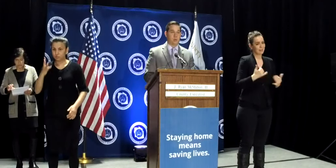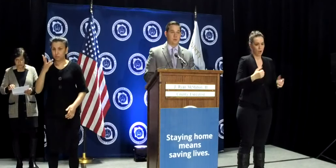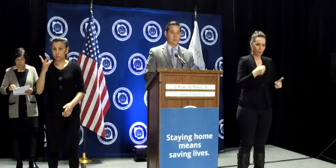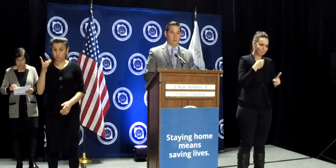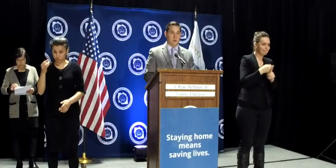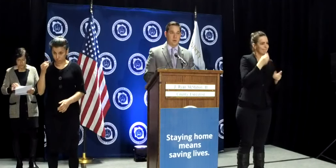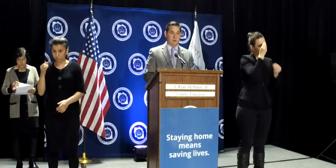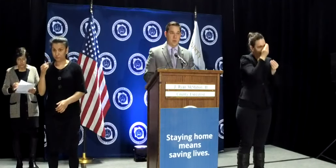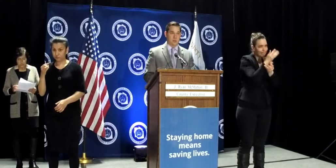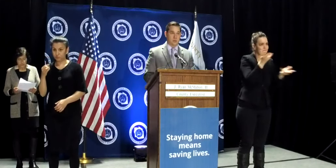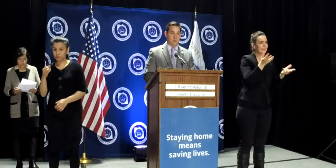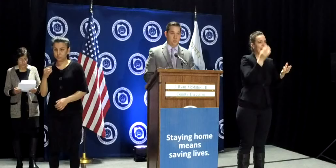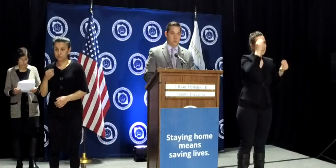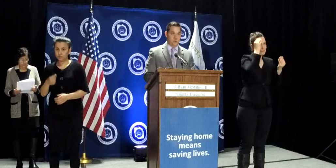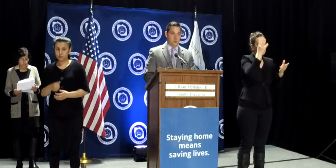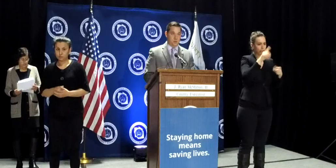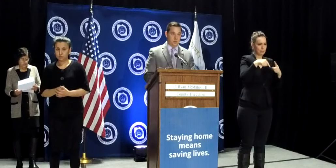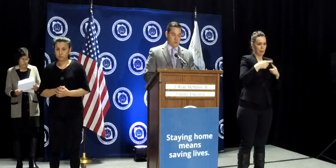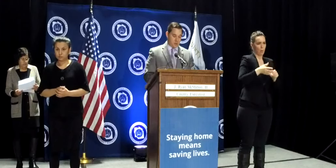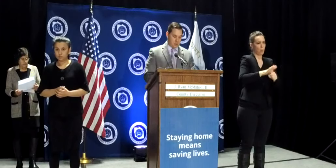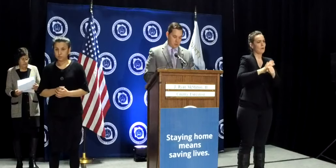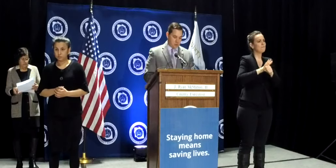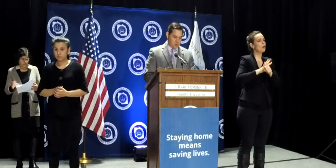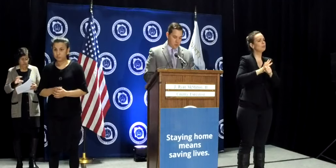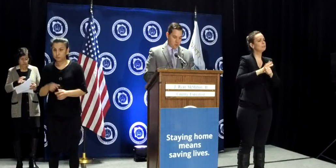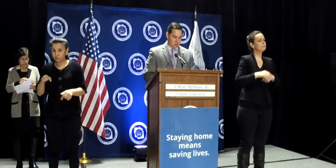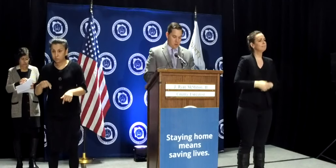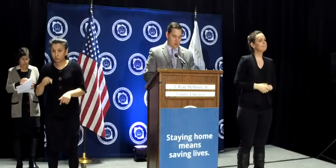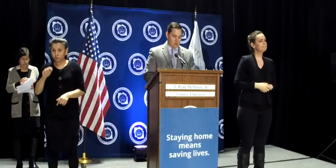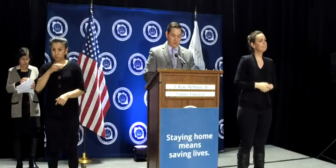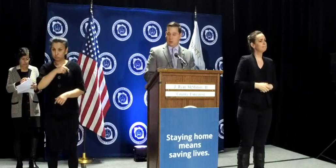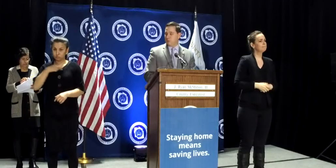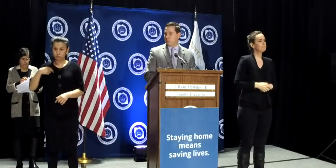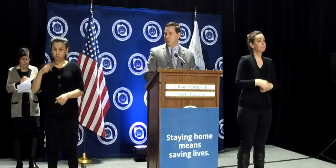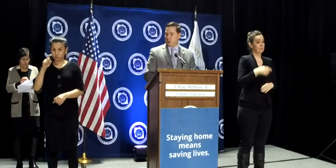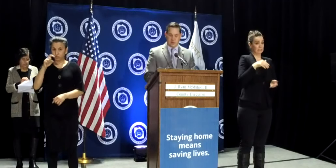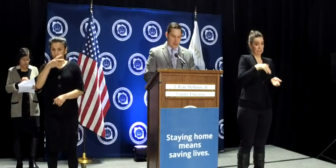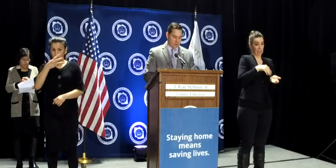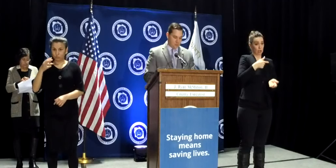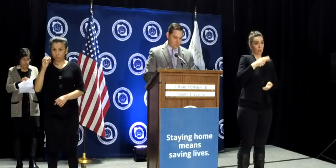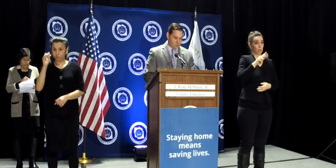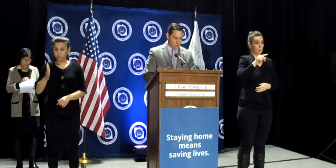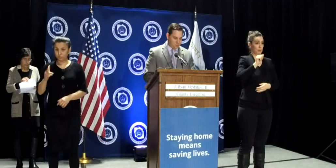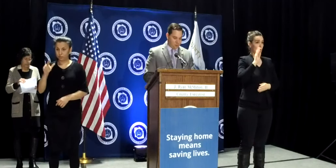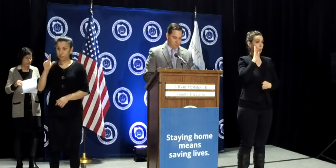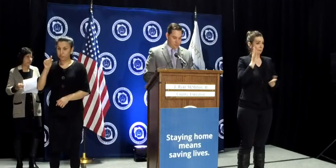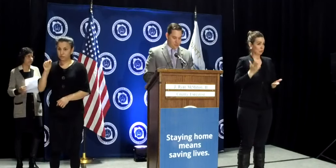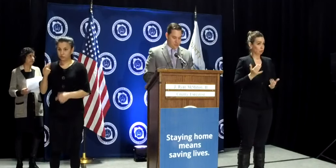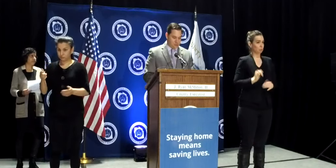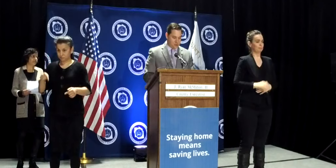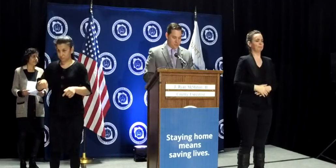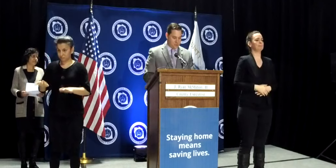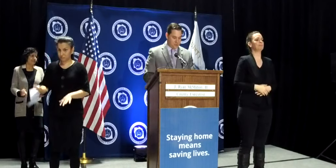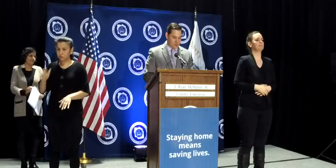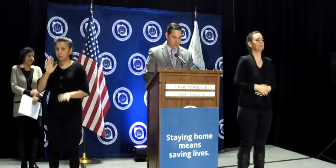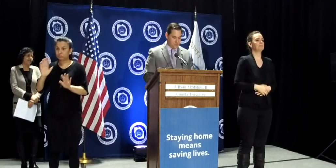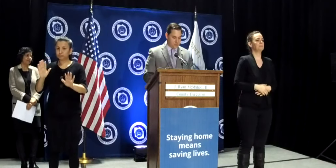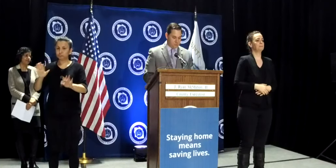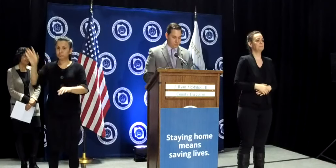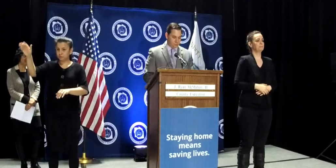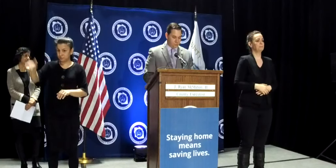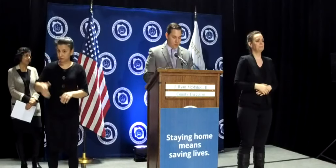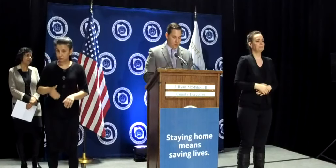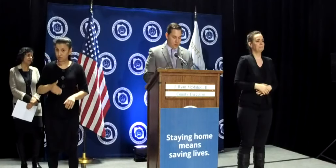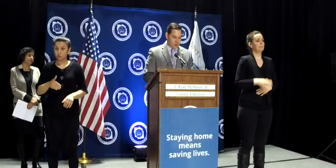some points. Dr. Gupta is here with us today. Thank you for being here, Doctor. You've been very busy. Your team's been very